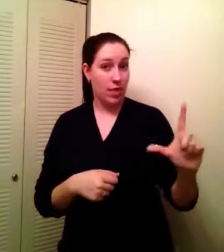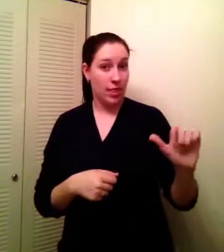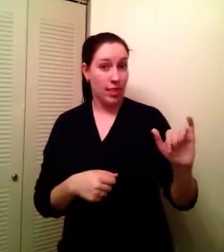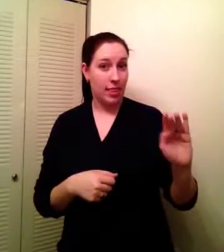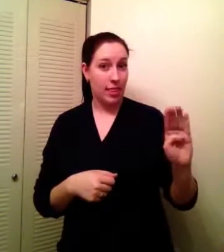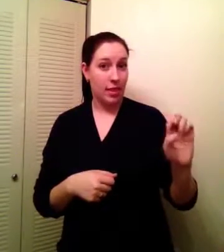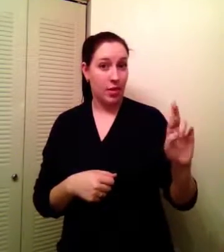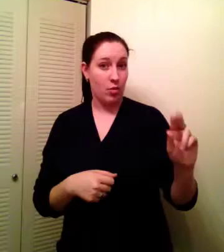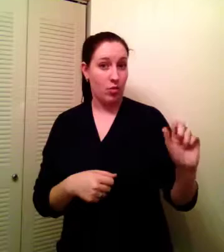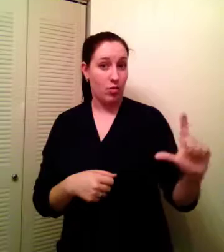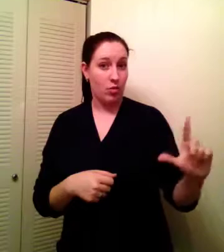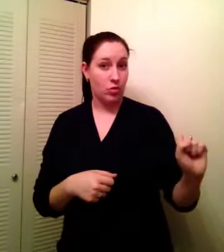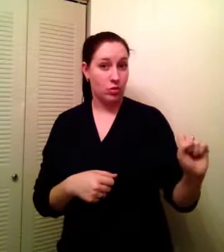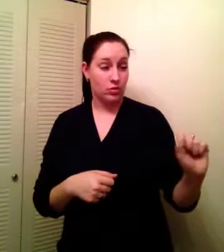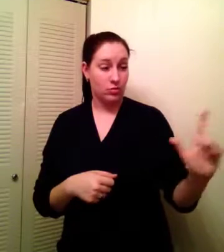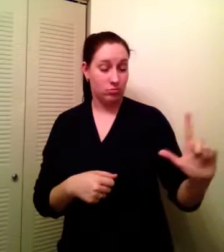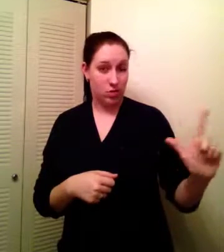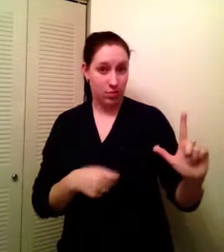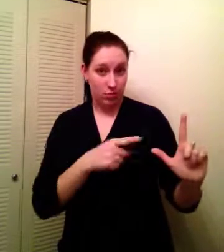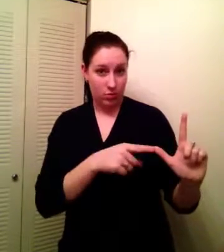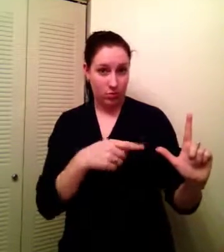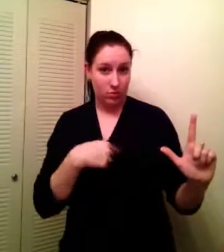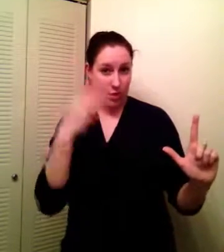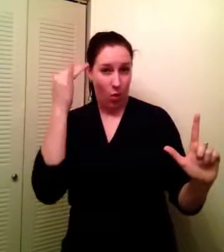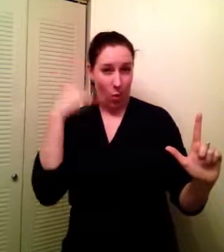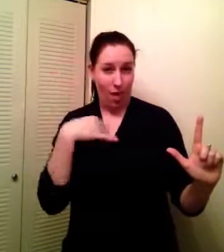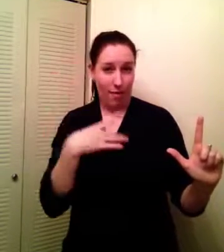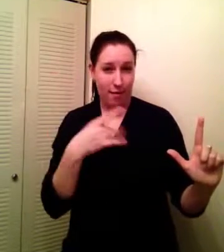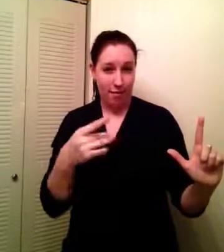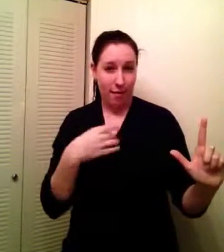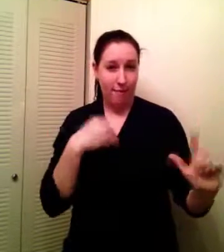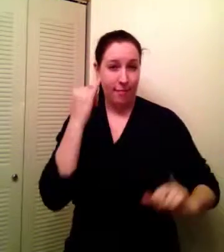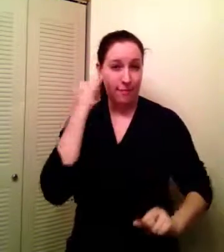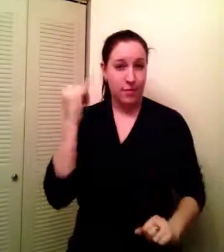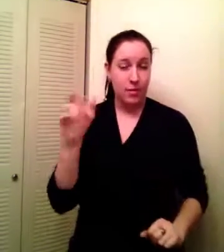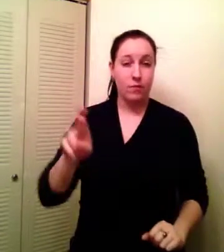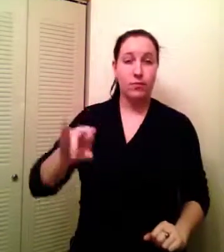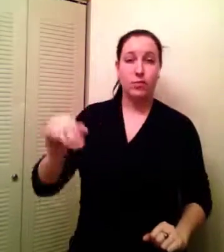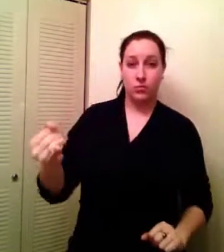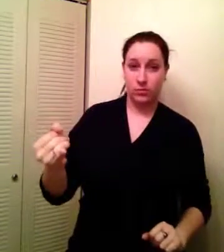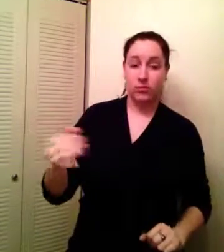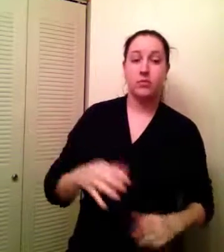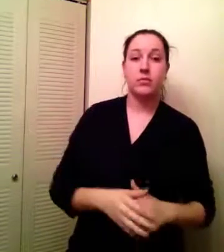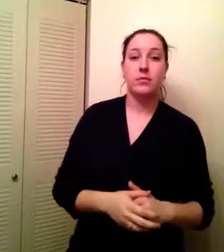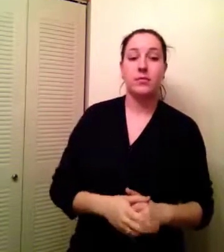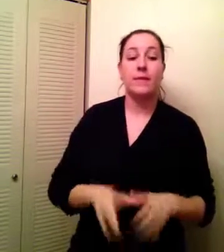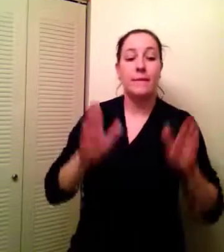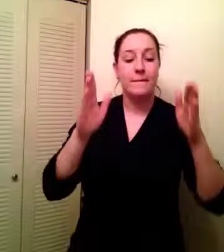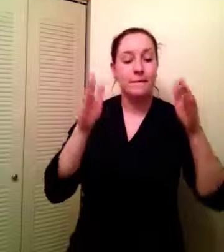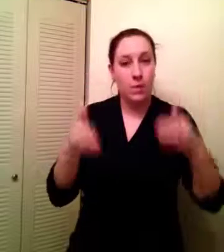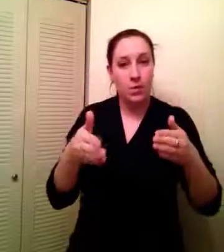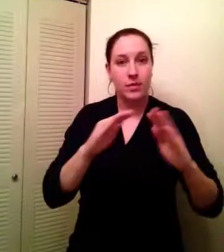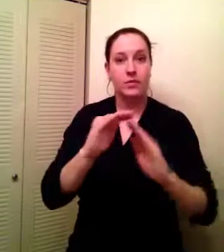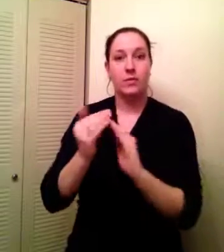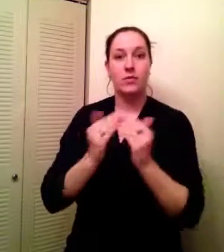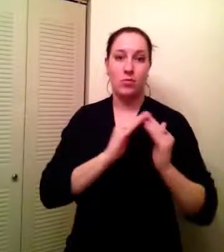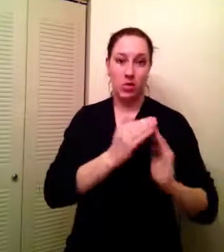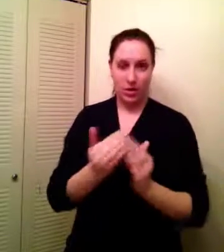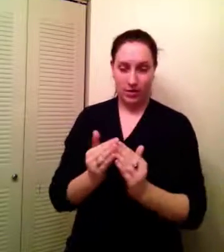this. Why would a liberal person like restorative justice? Well, it has a community focus. That's something we typically